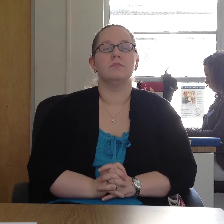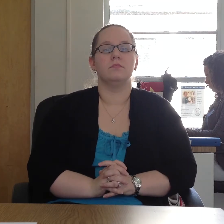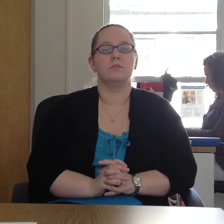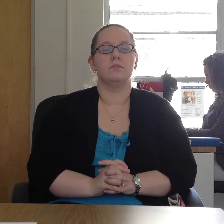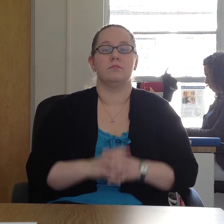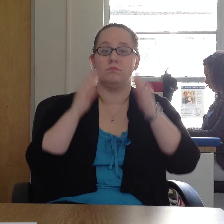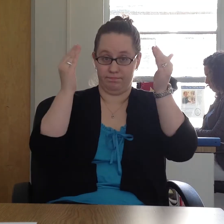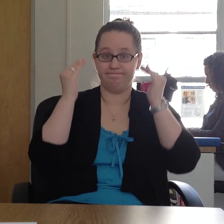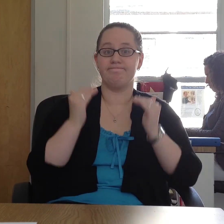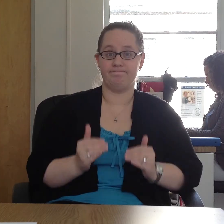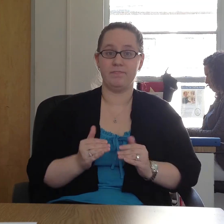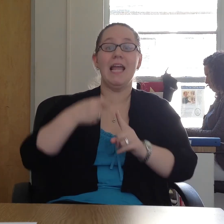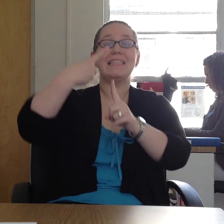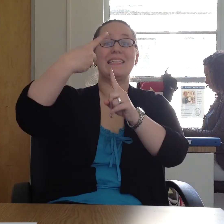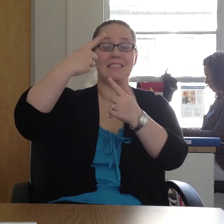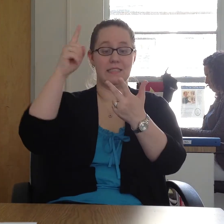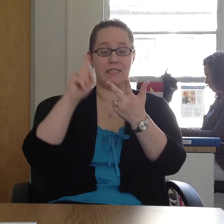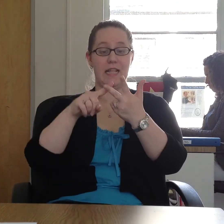Next, temperature.